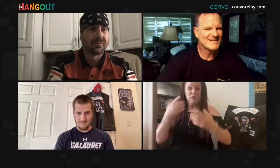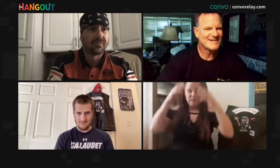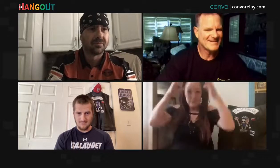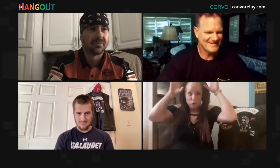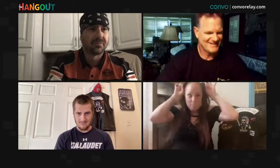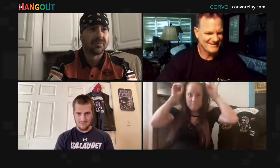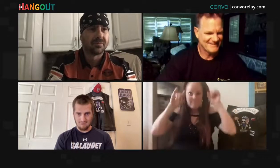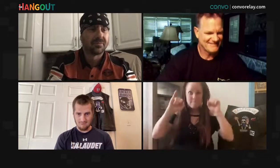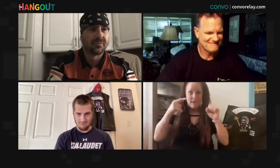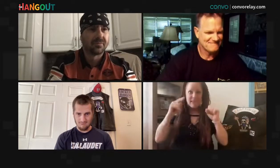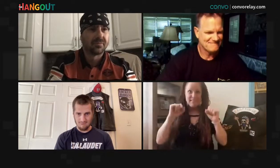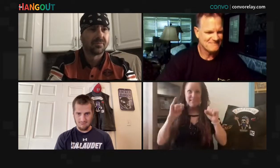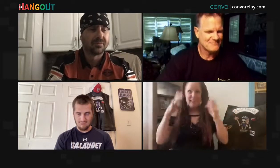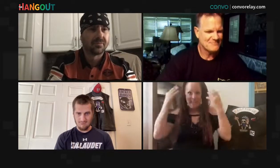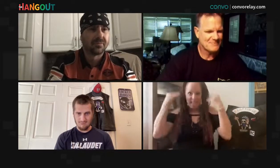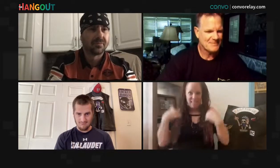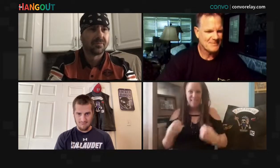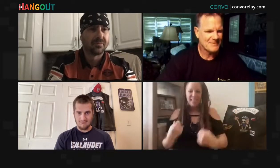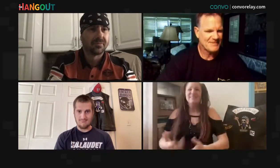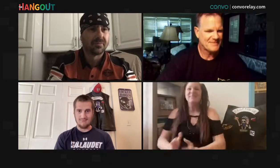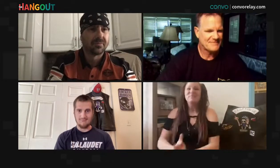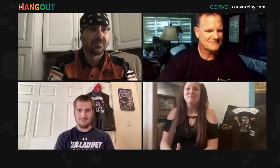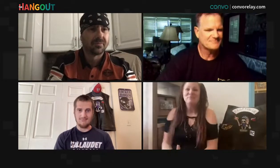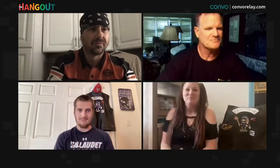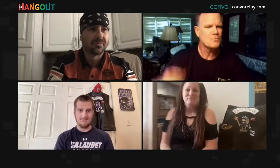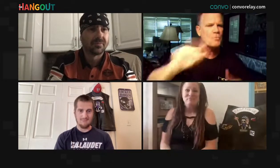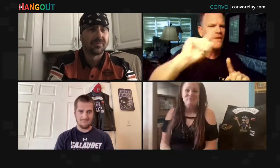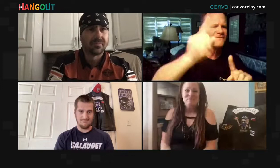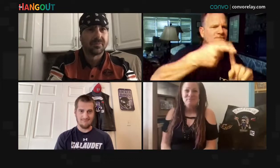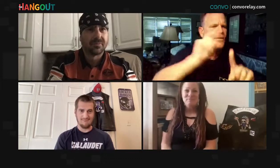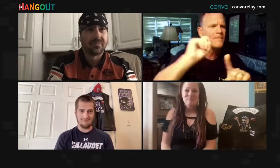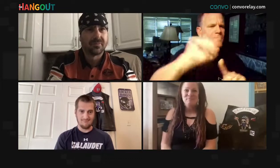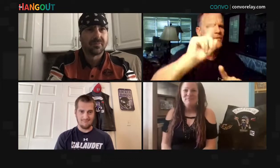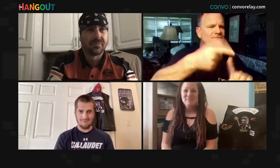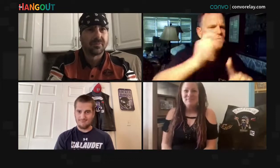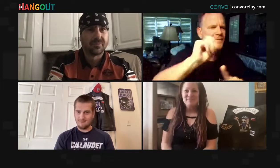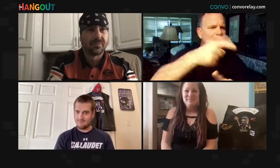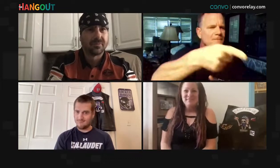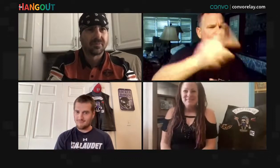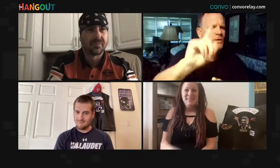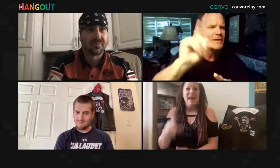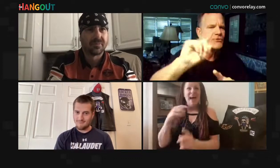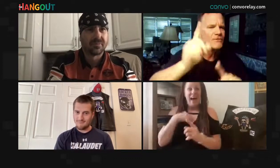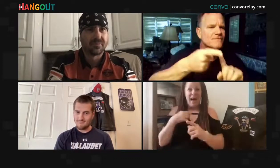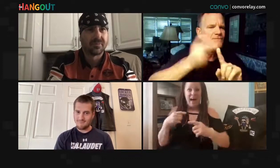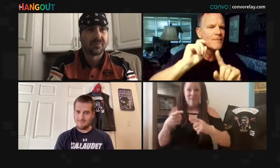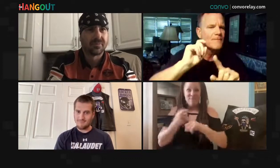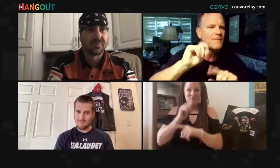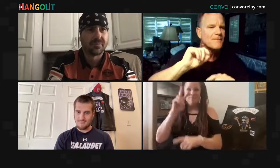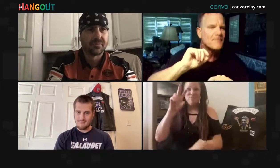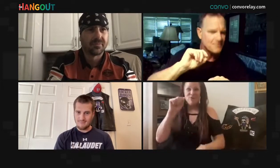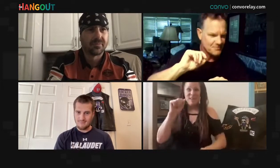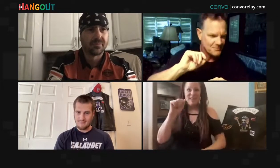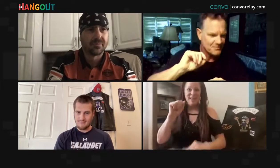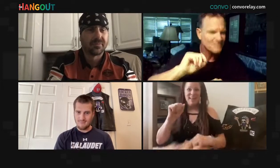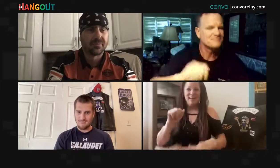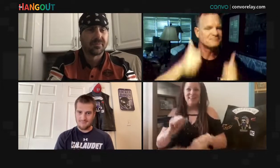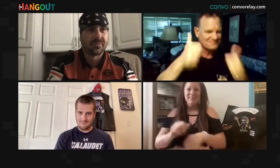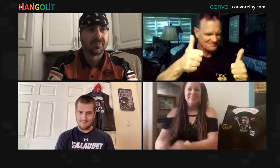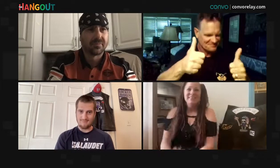leather jacket, and I have my long pigtails. All right. Well, where are you from? This is Sean. I'm from